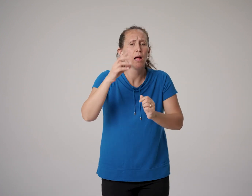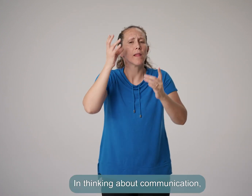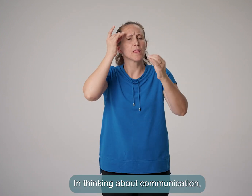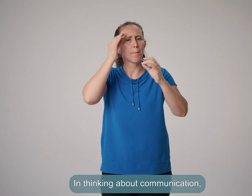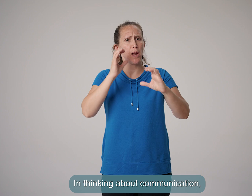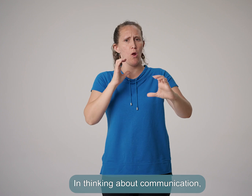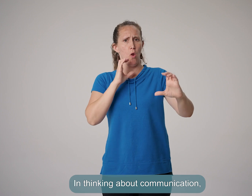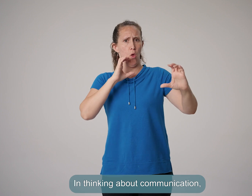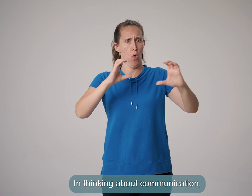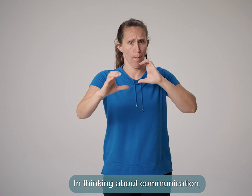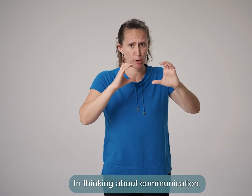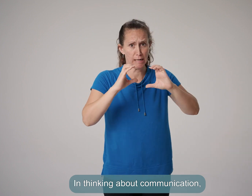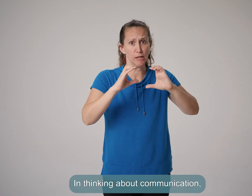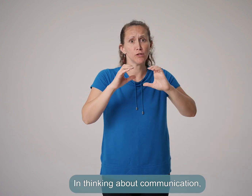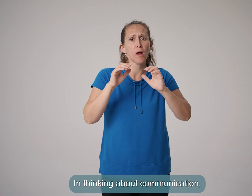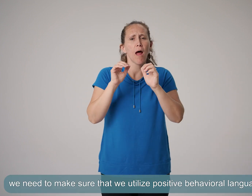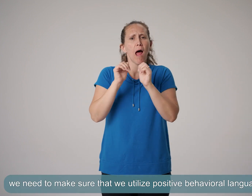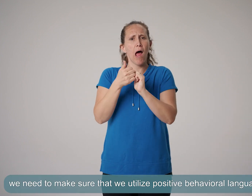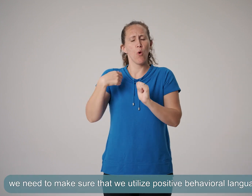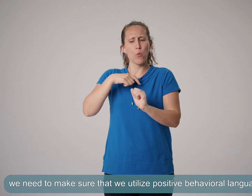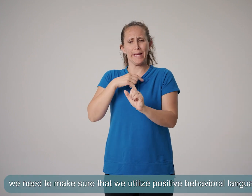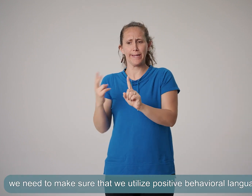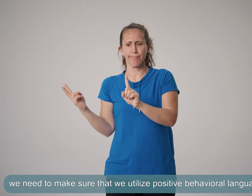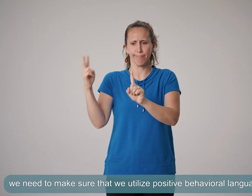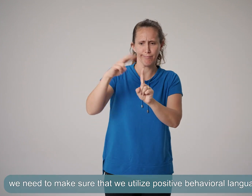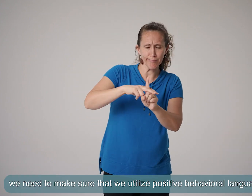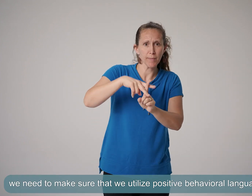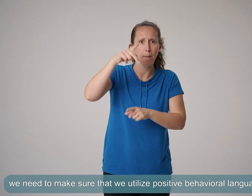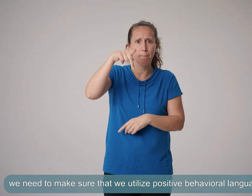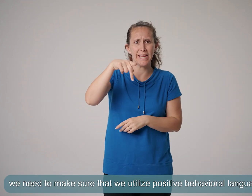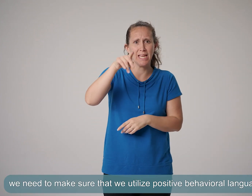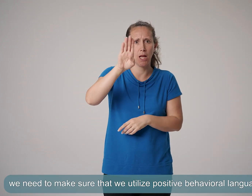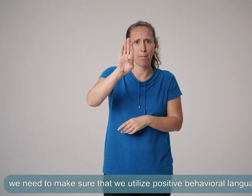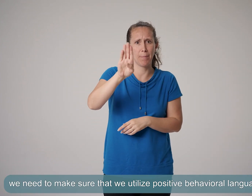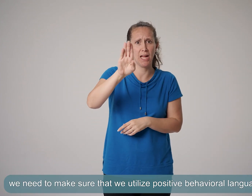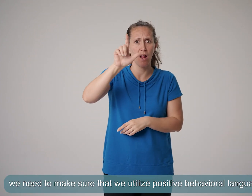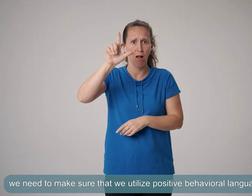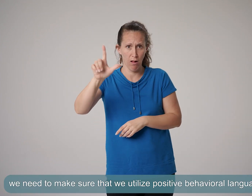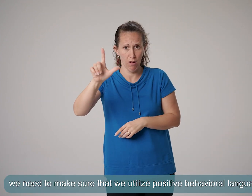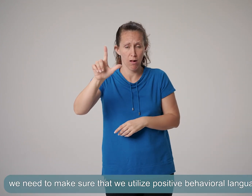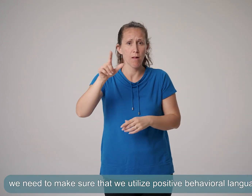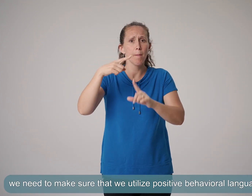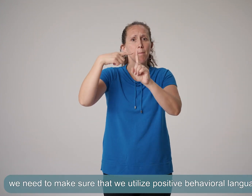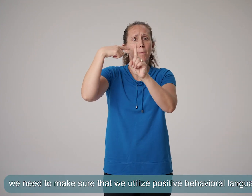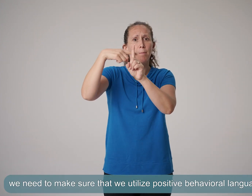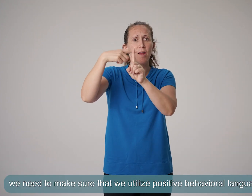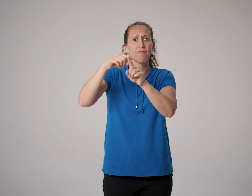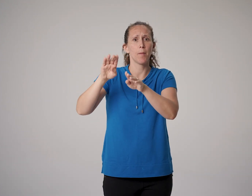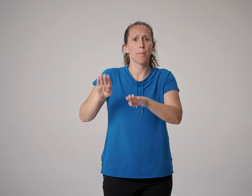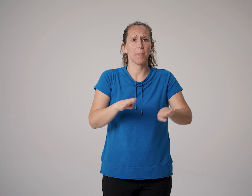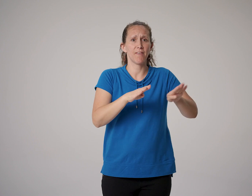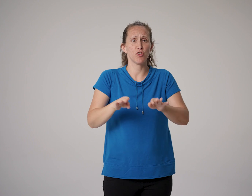In thinking about communication, we need to make sure that we utilize positive behavioral language.